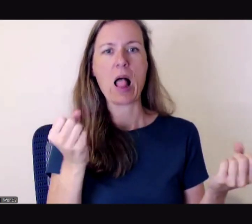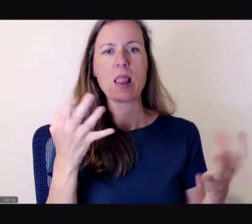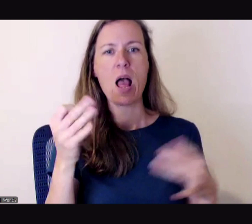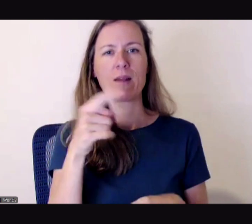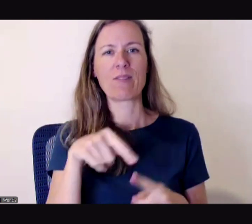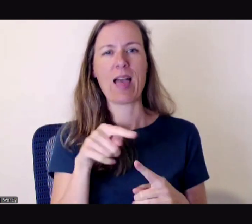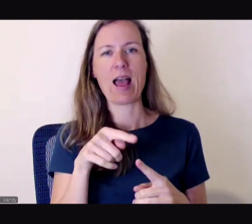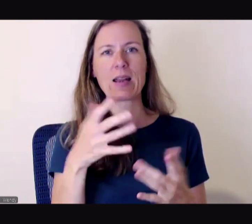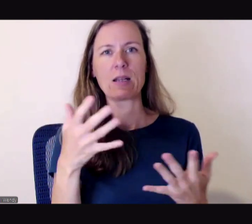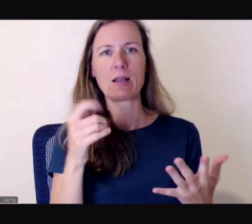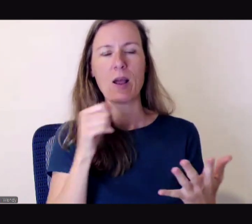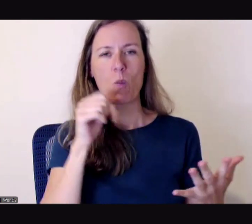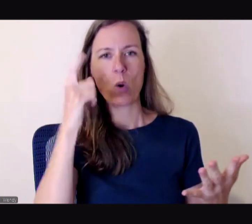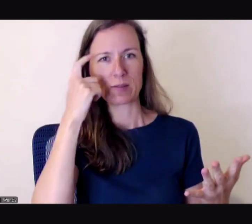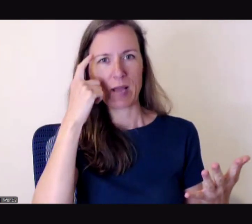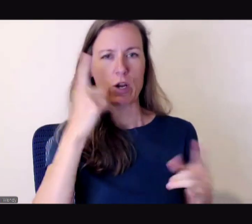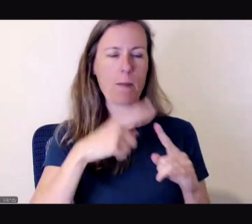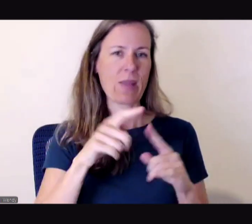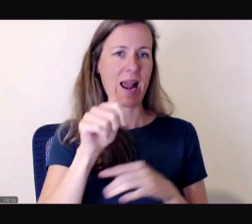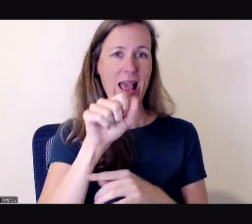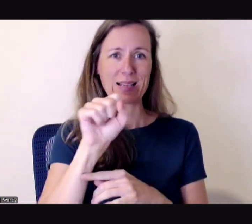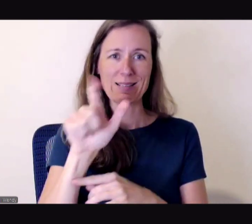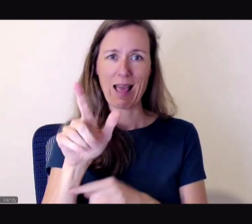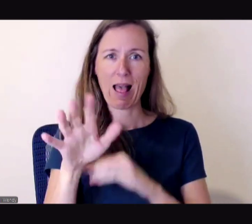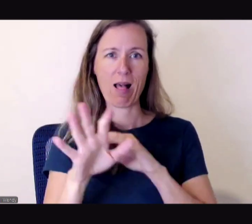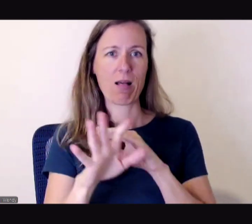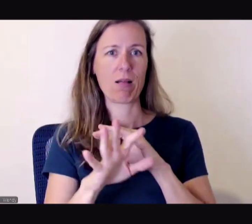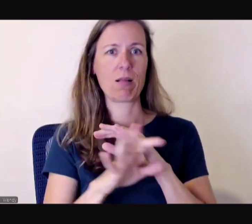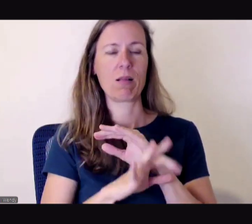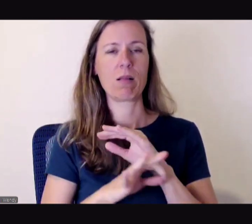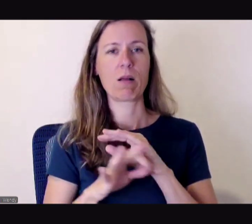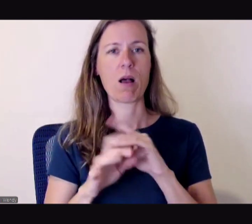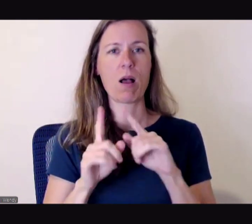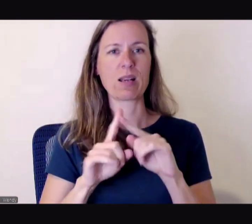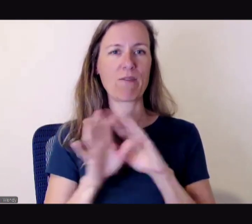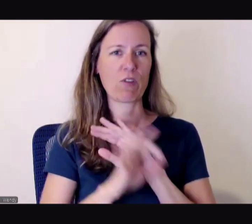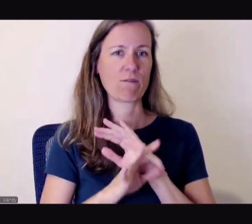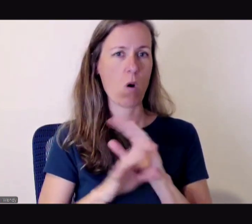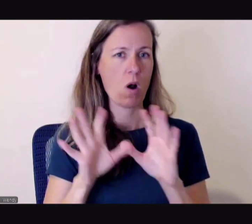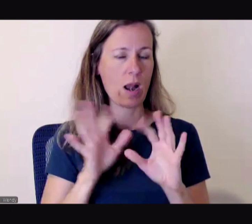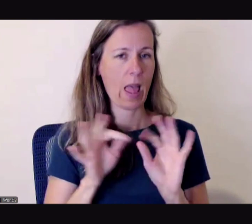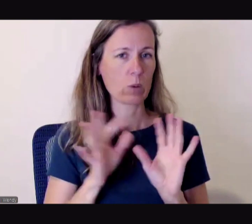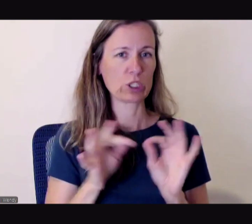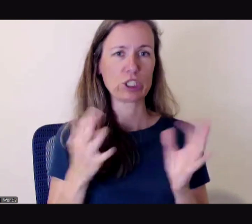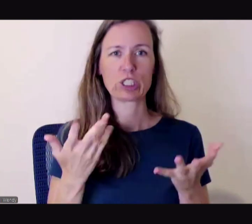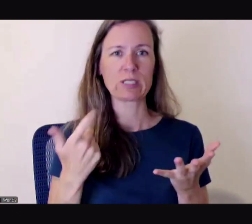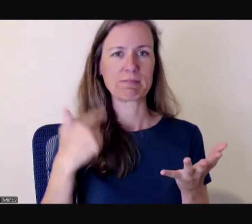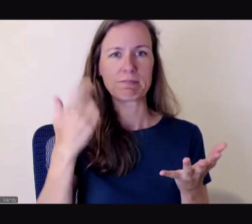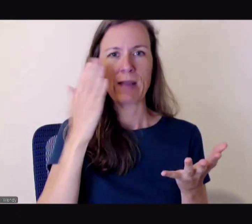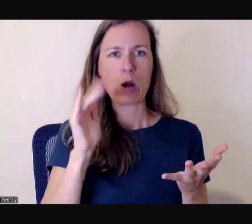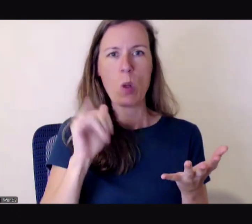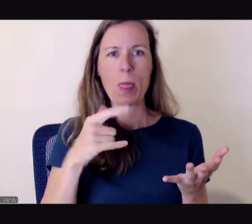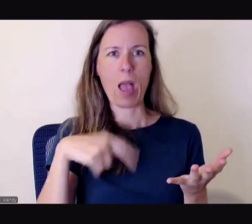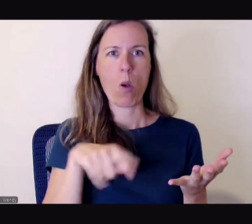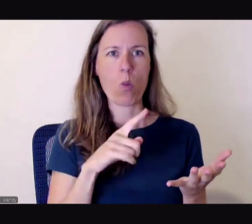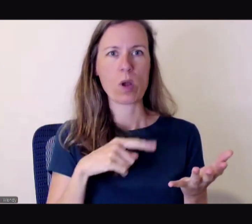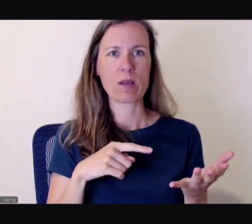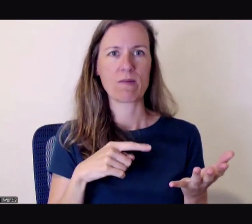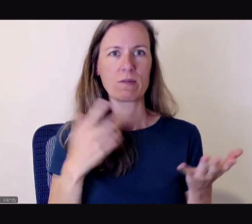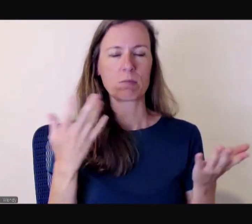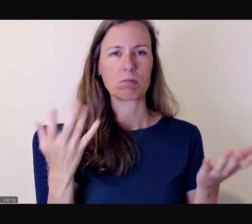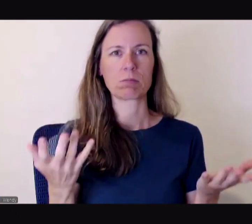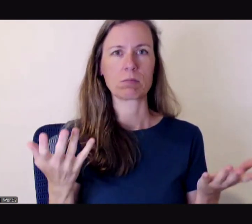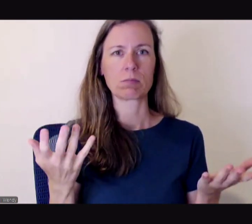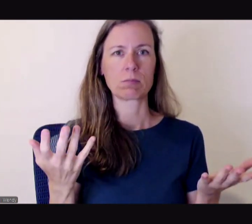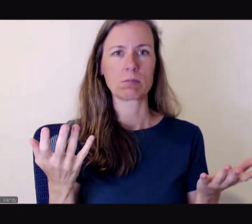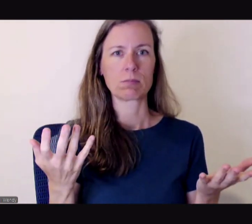there's ASL, there's foreign languages, there's, anyway, I don't know that we've ever in town had